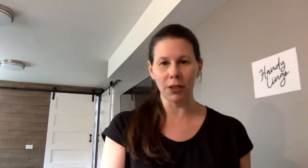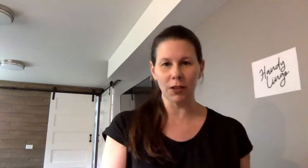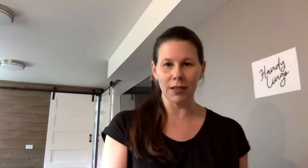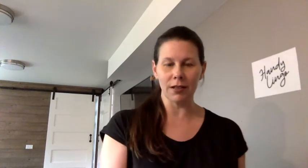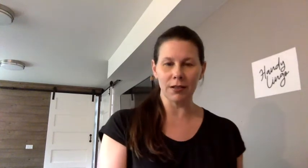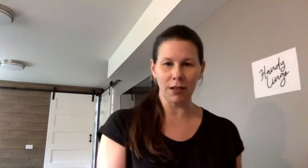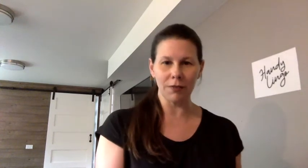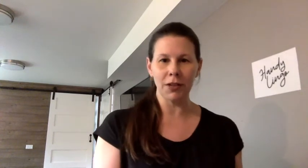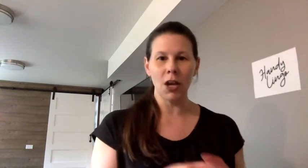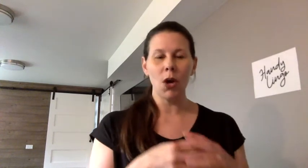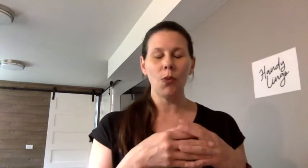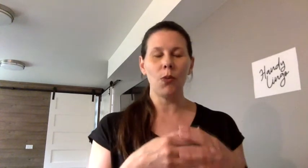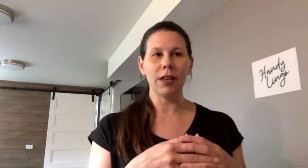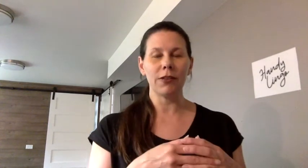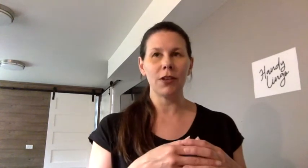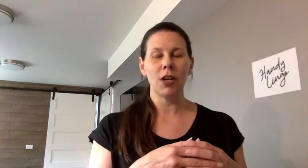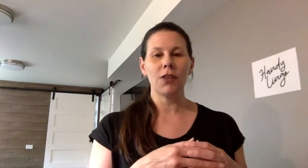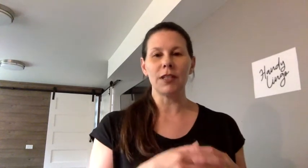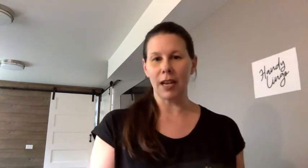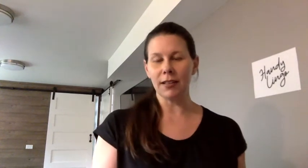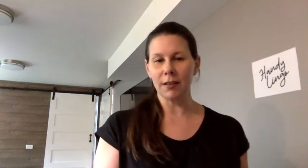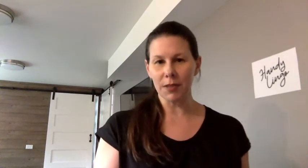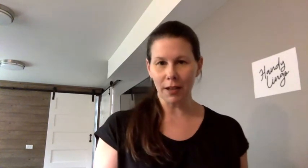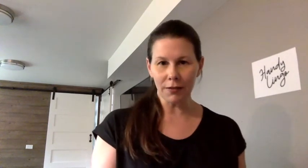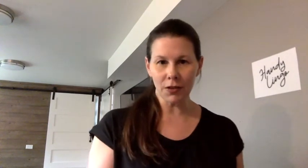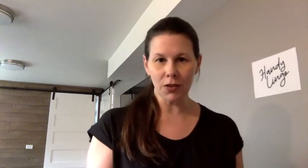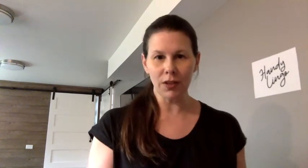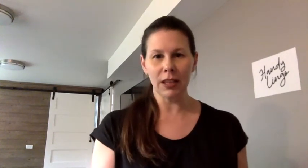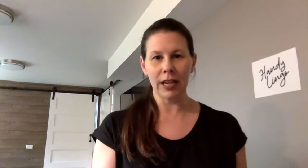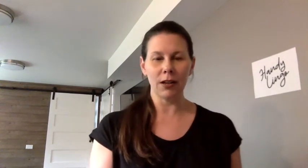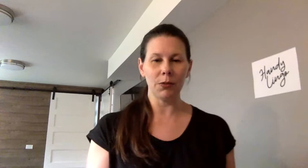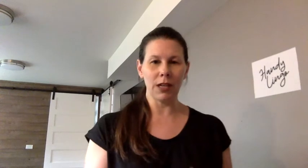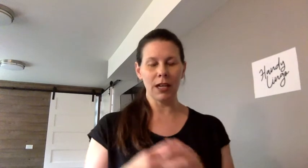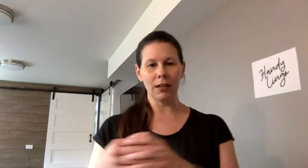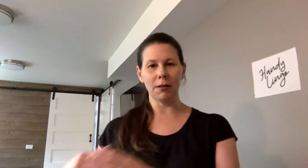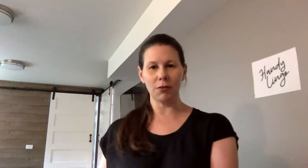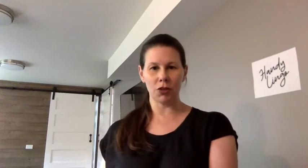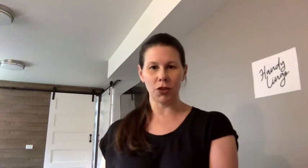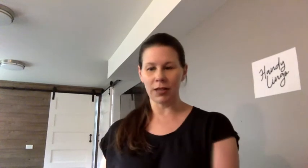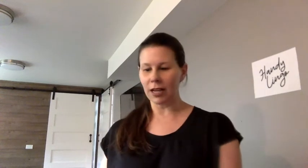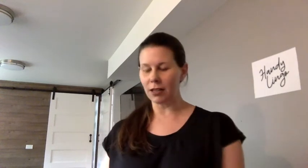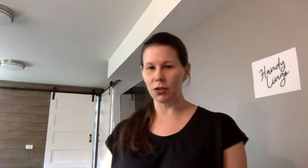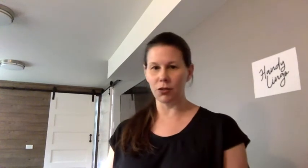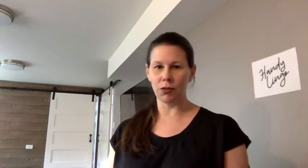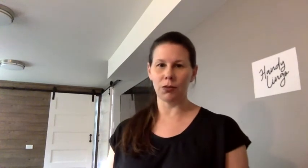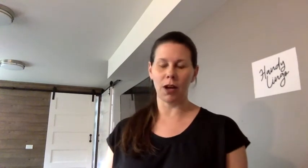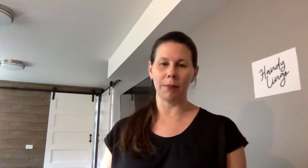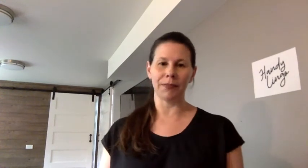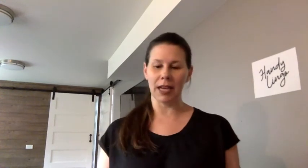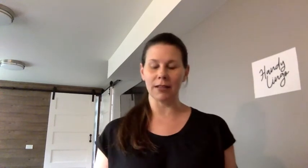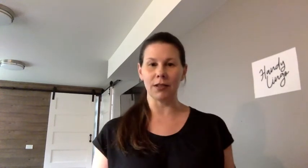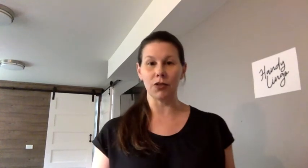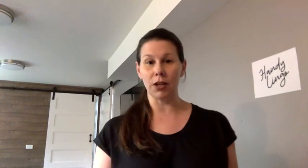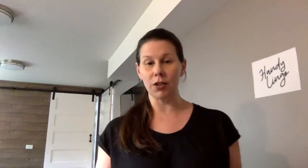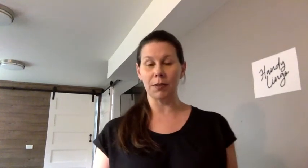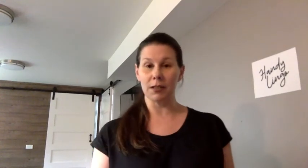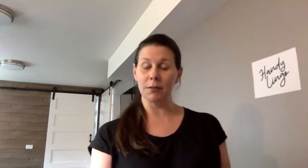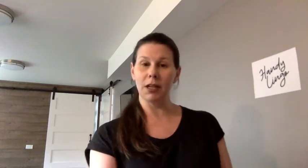familiarize ourselves with the signs themselves so that later we can turn that into ASL structure, because American